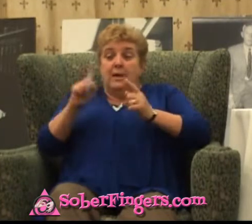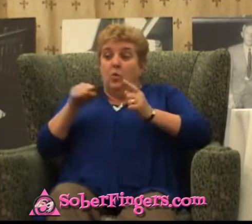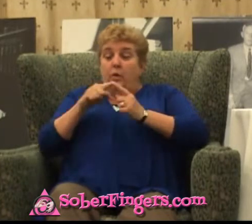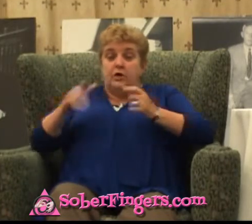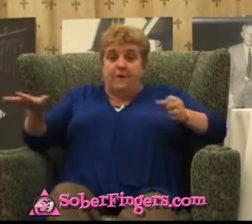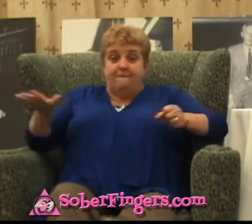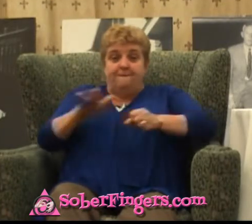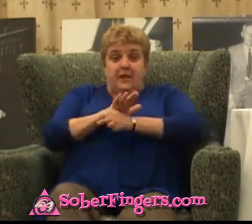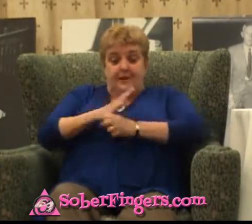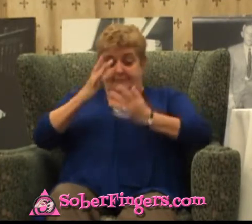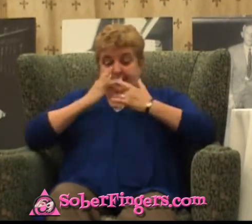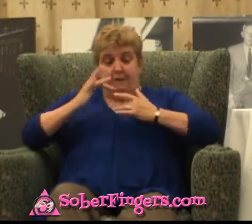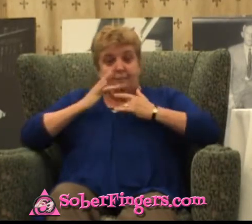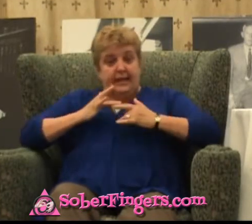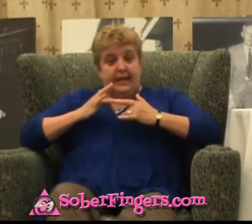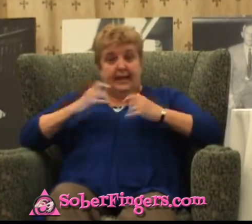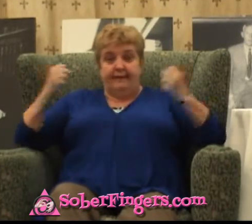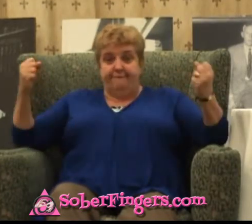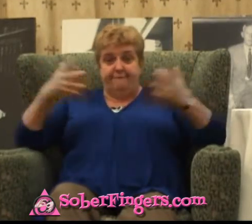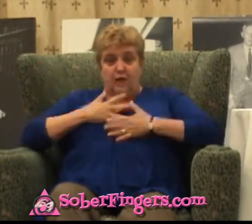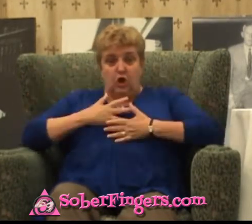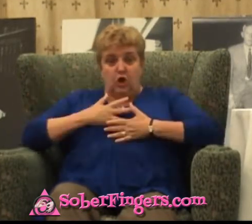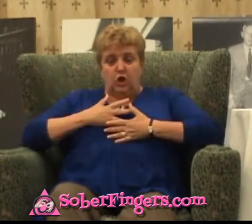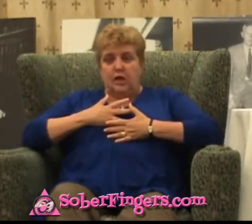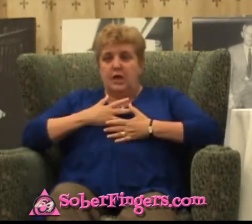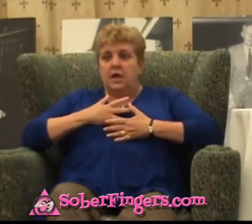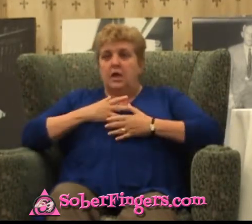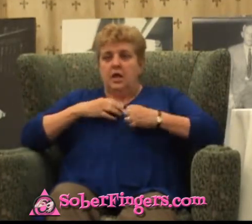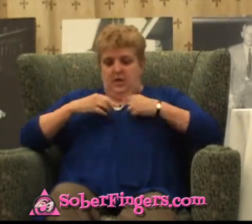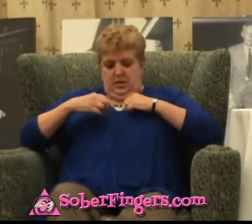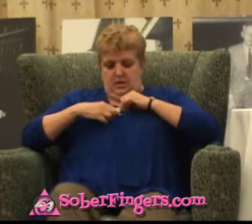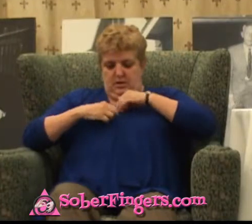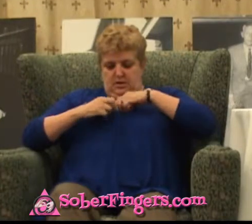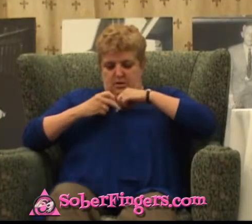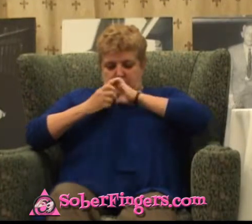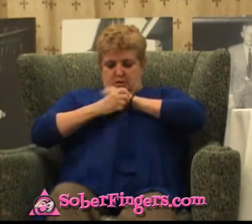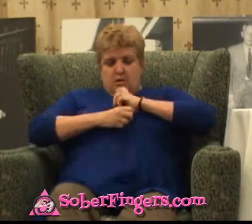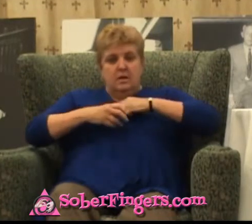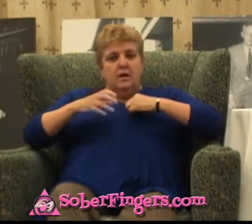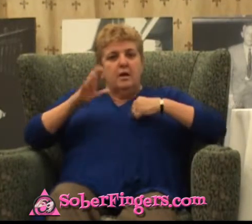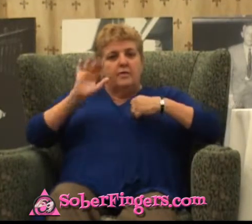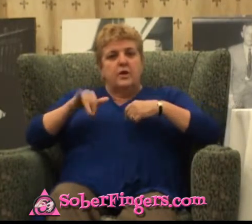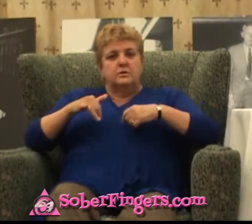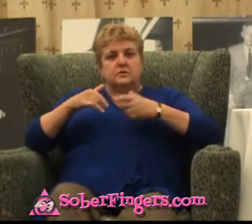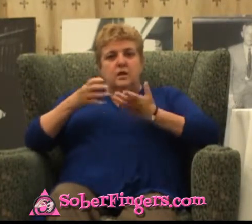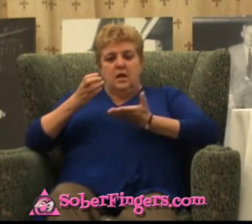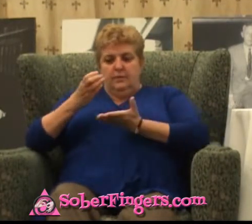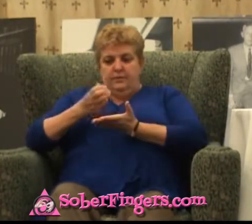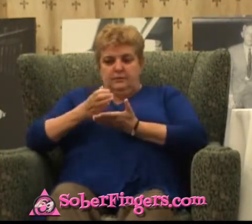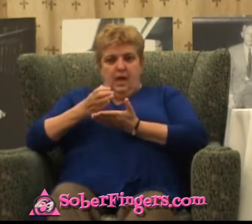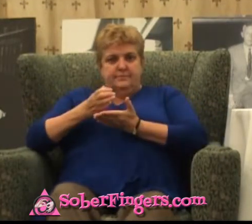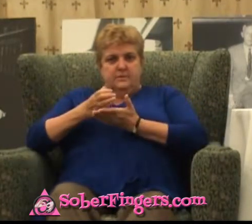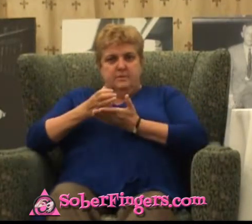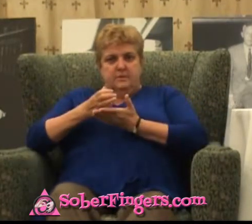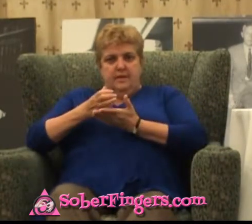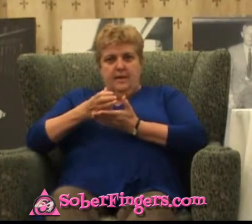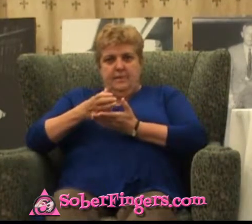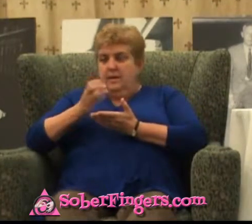at a business cocktail party, if you crush one of those little plastic arms or those plastic cups in your hand and liquor runs down your arm, that it